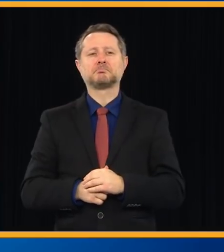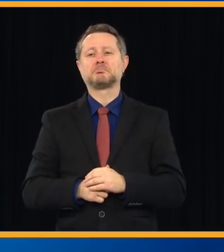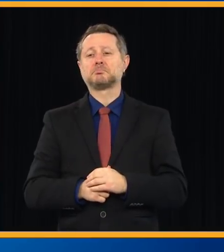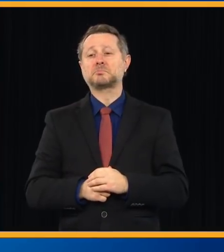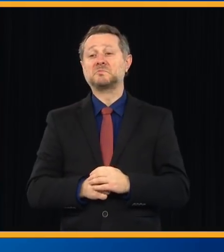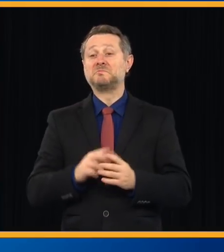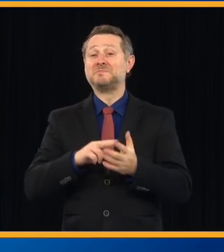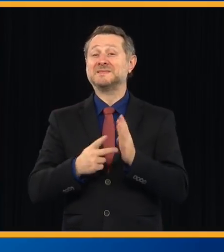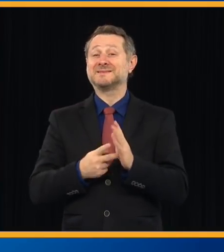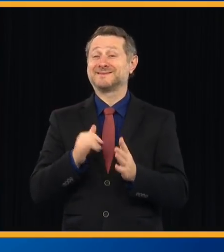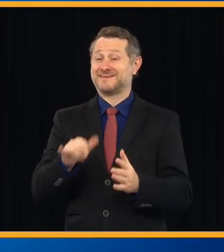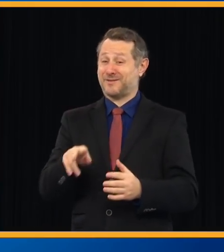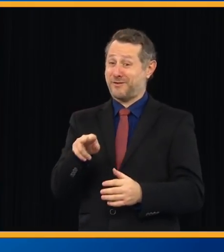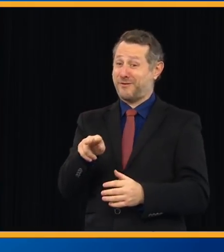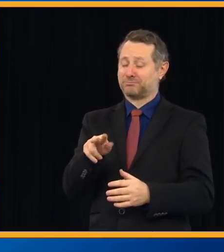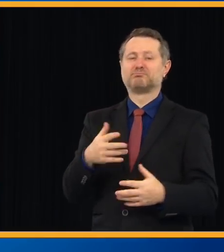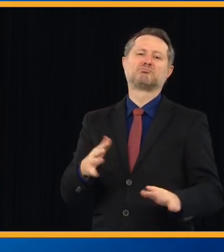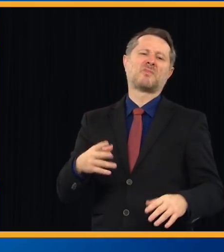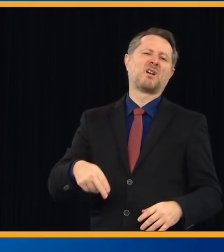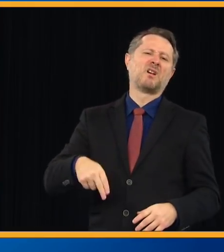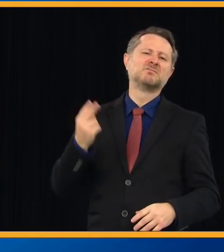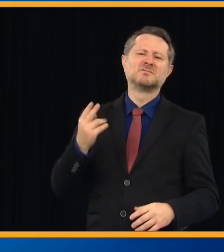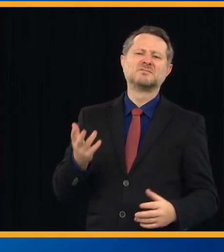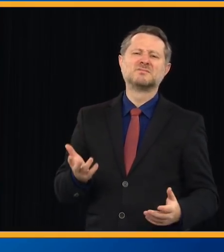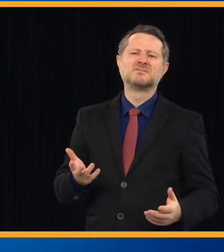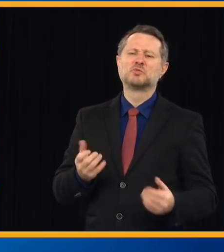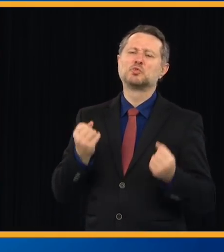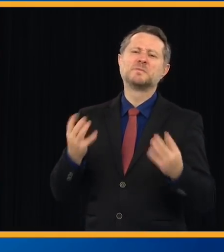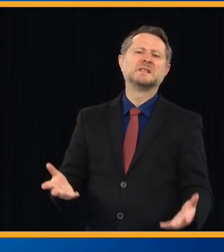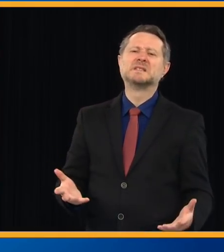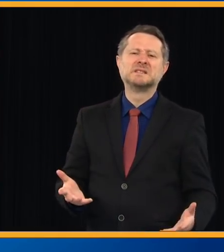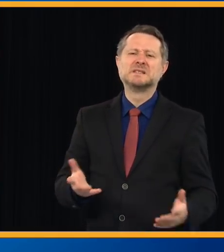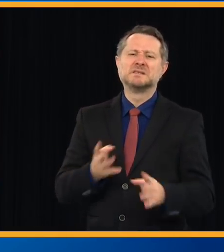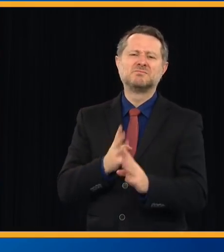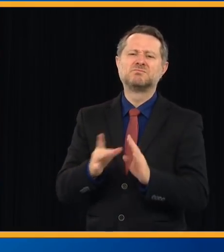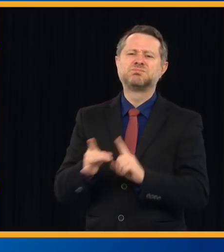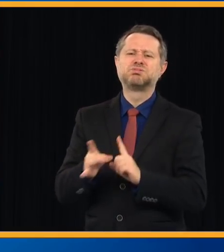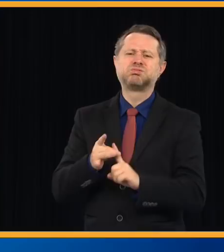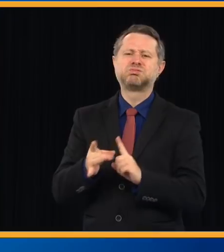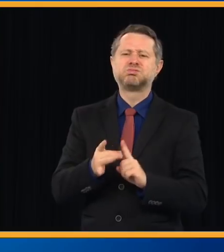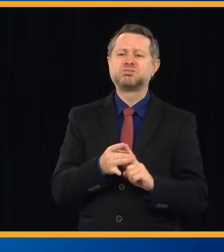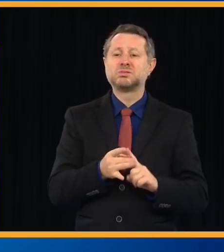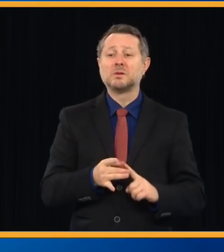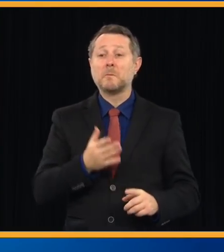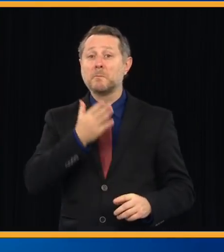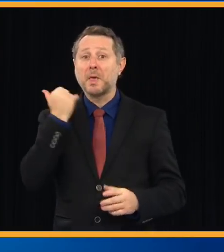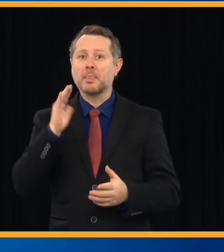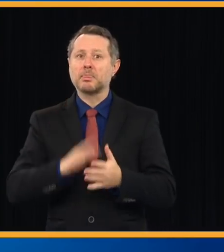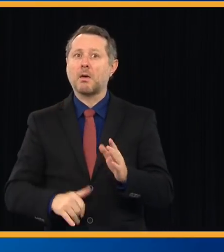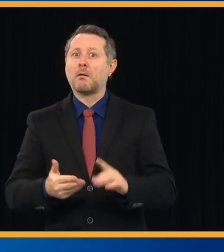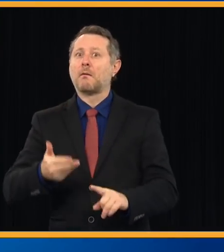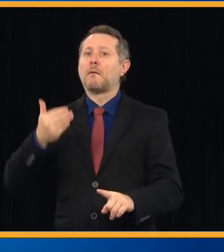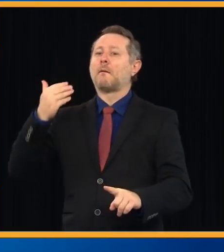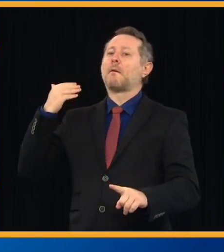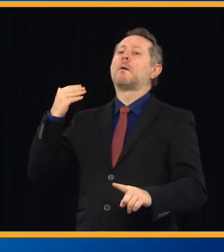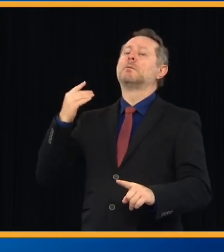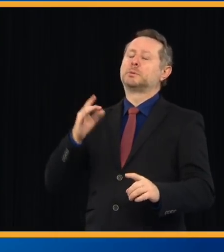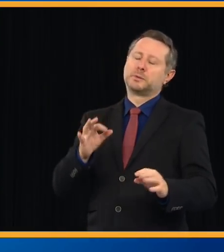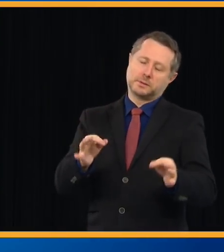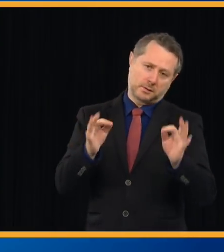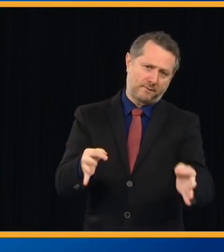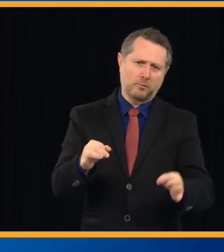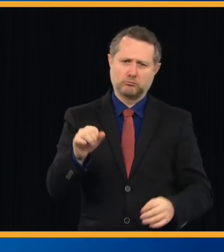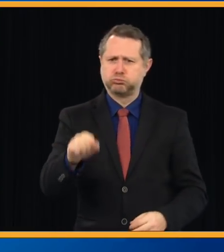number of new cases to have every day. It's not where we were. It's a lot better than where we were, for sure.